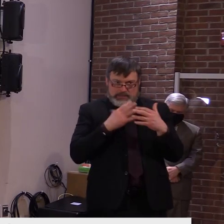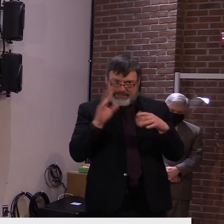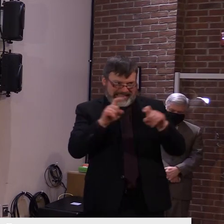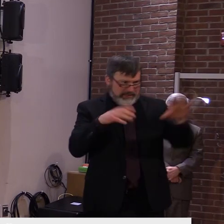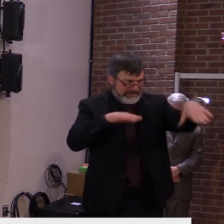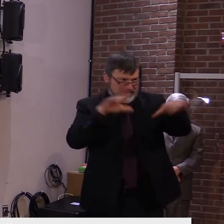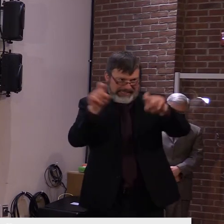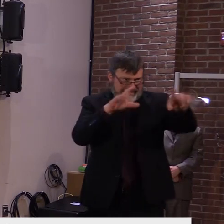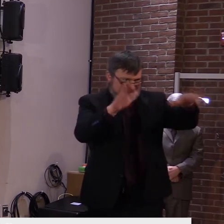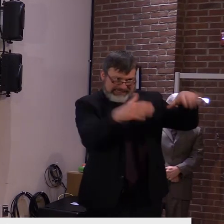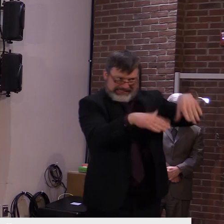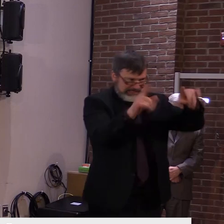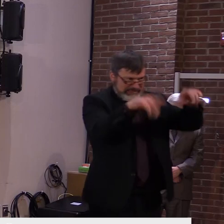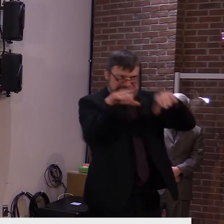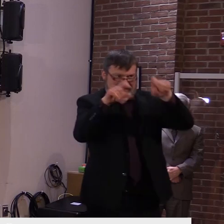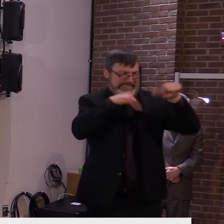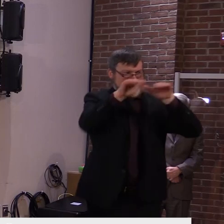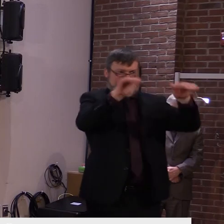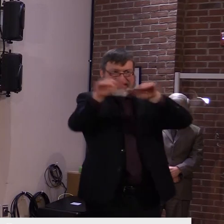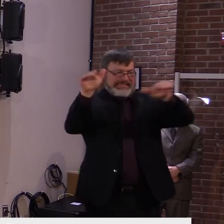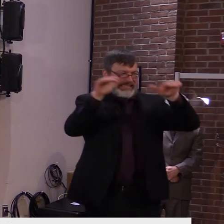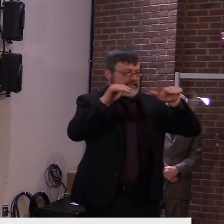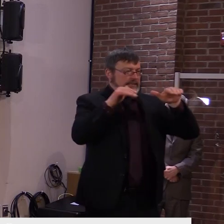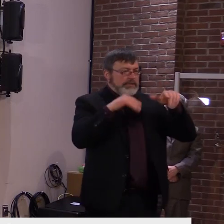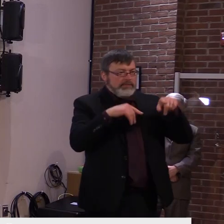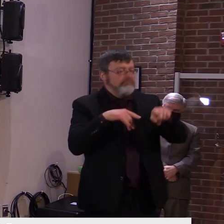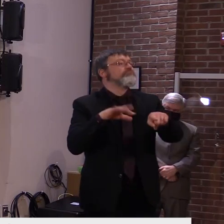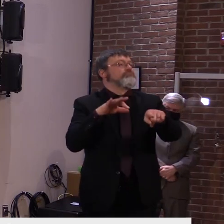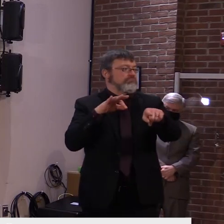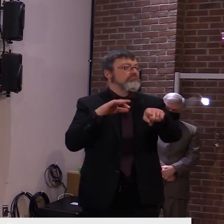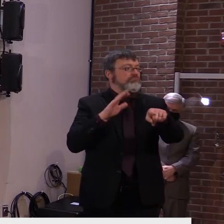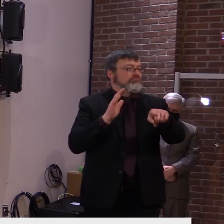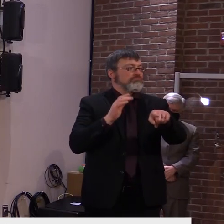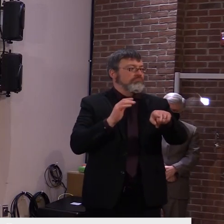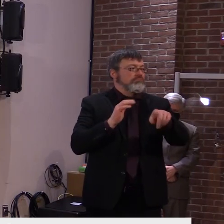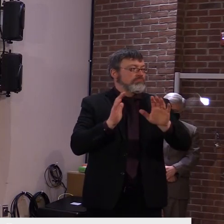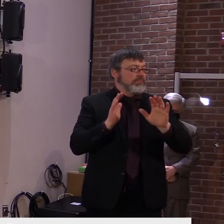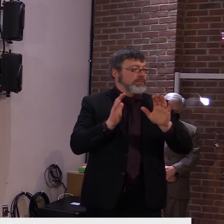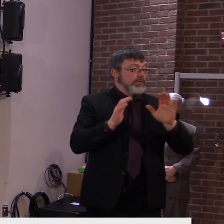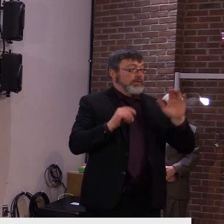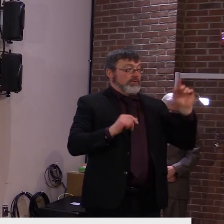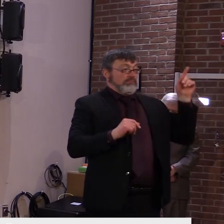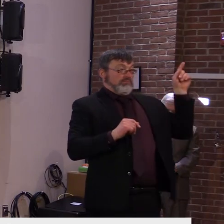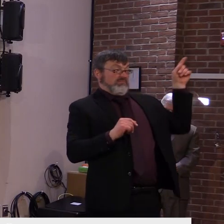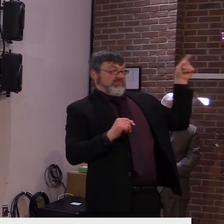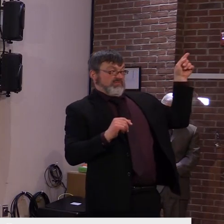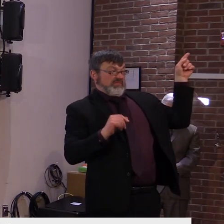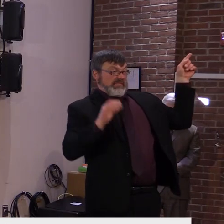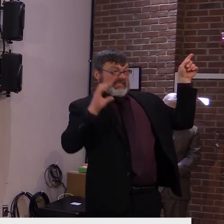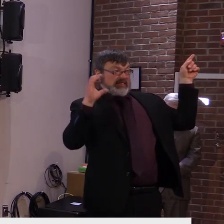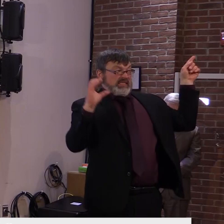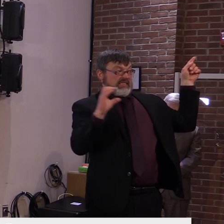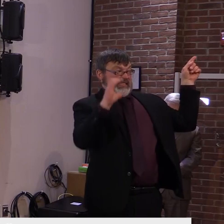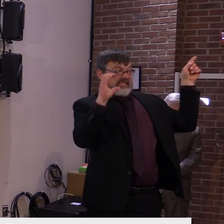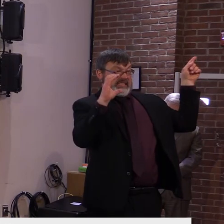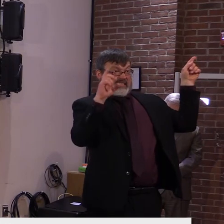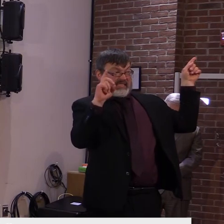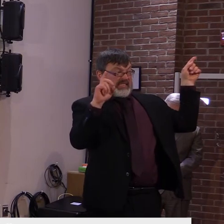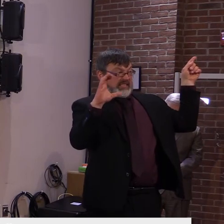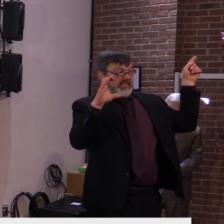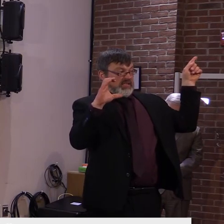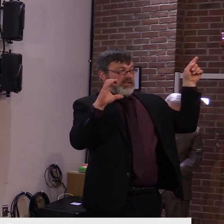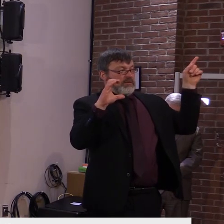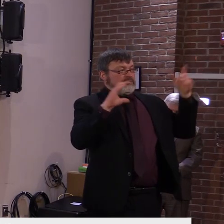expected that strain may become the dominant strain in the country in the month of March. We are tantalizingly